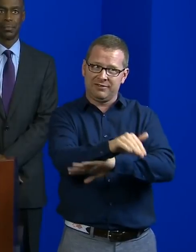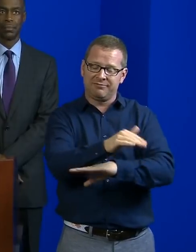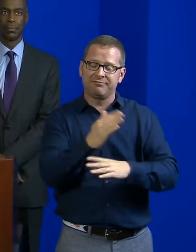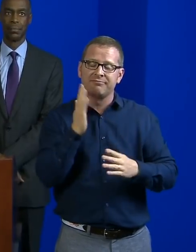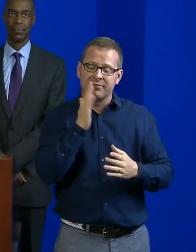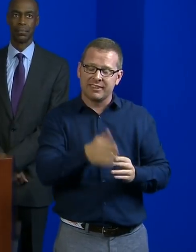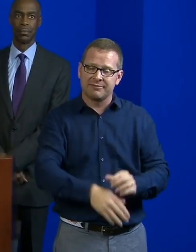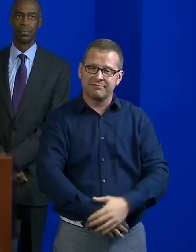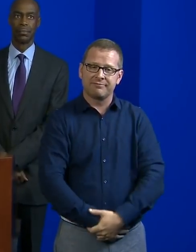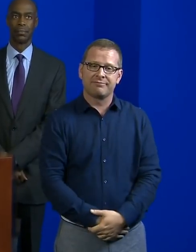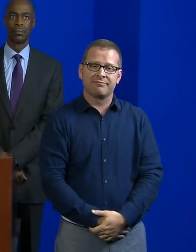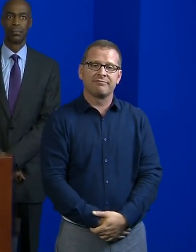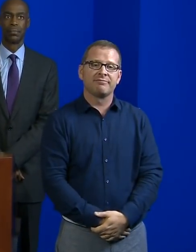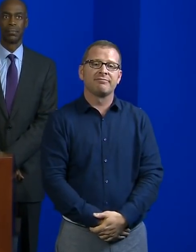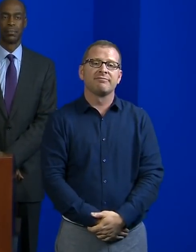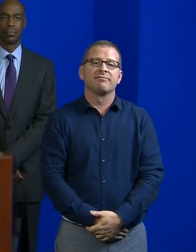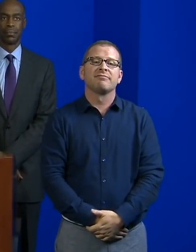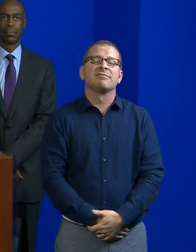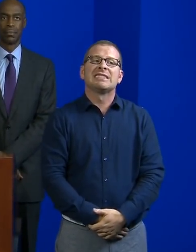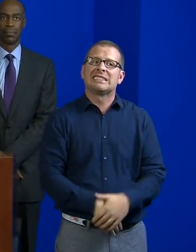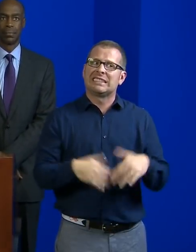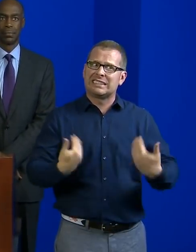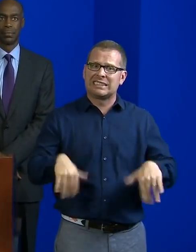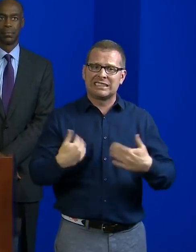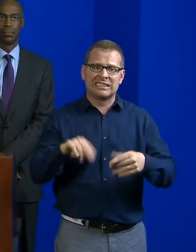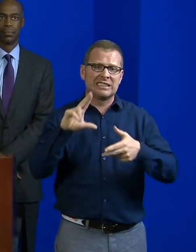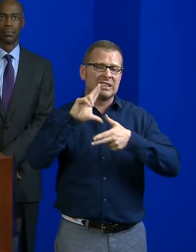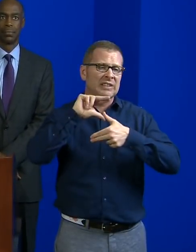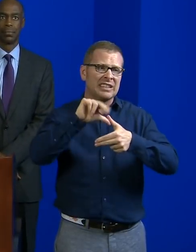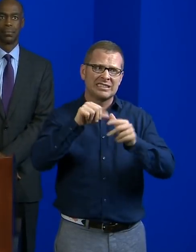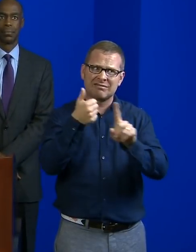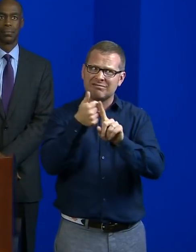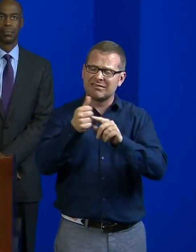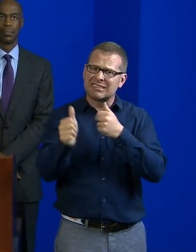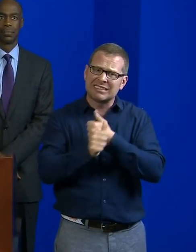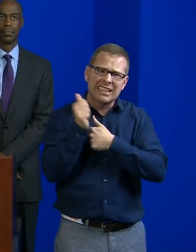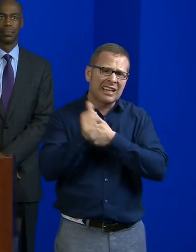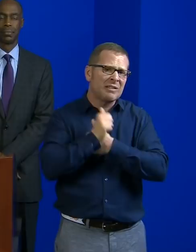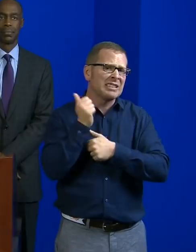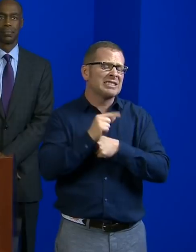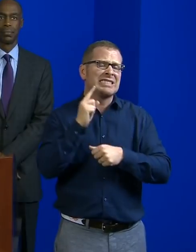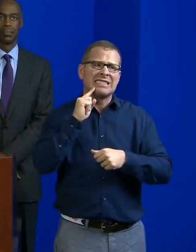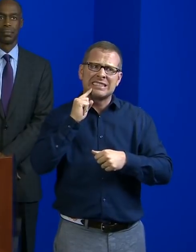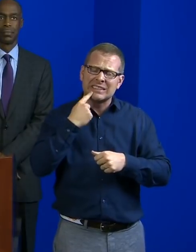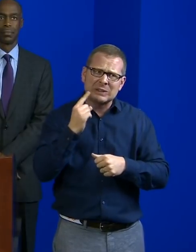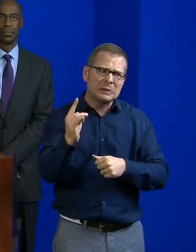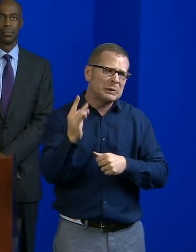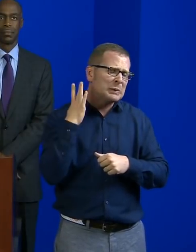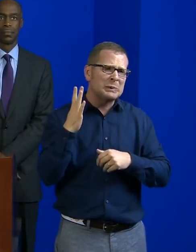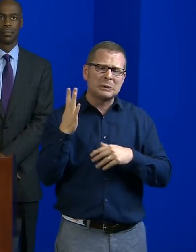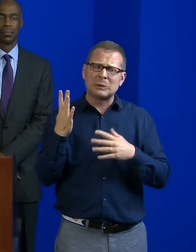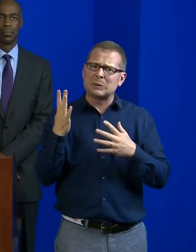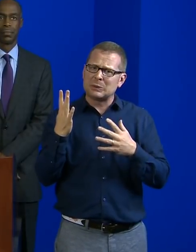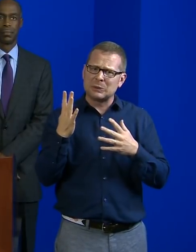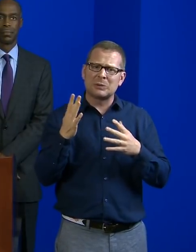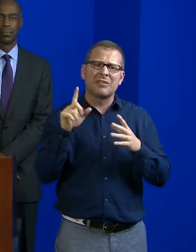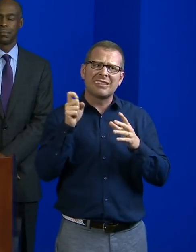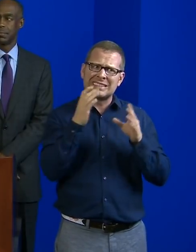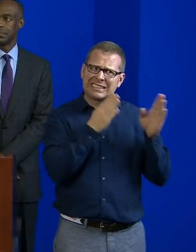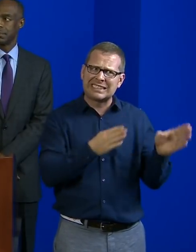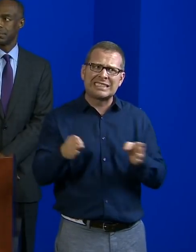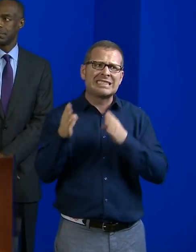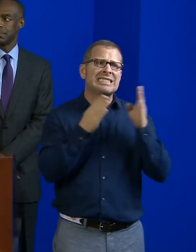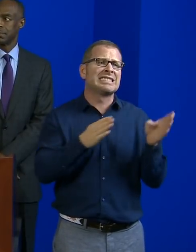all residents should take very seriously. Everyone should be finalizing their plans and completing their preparations today